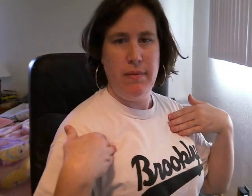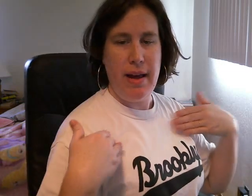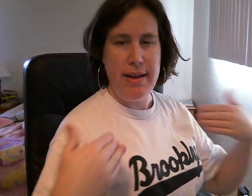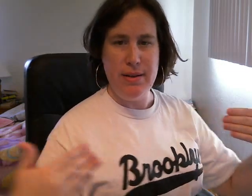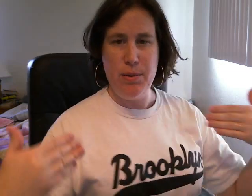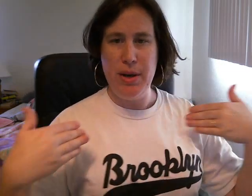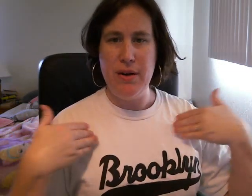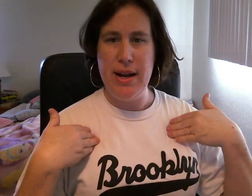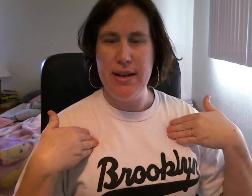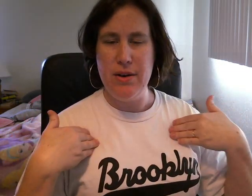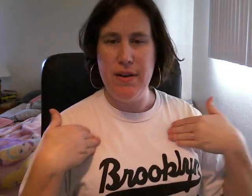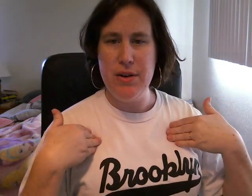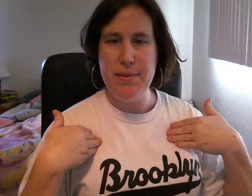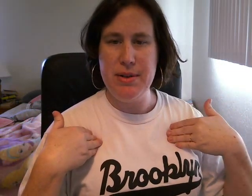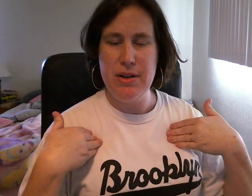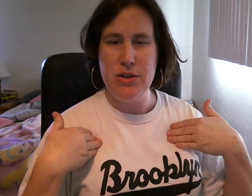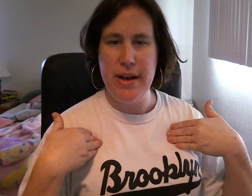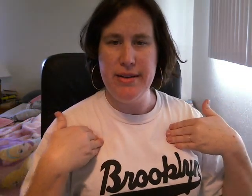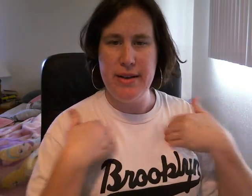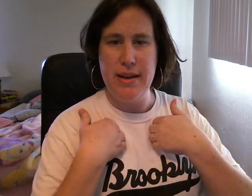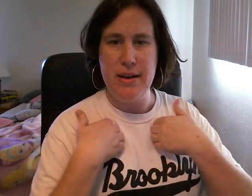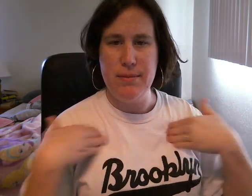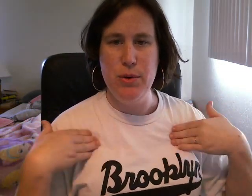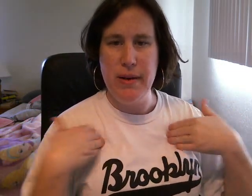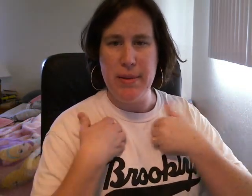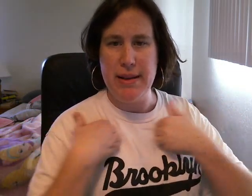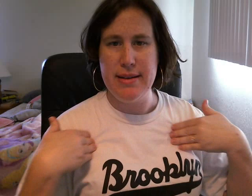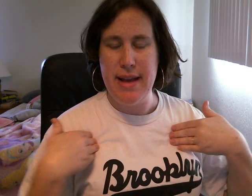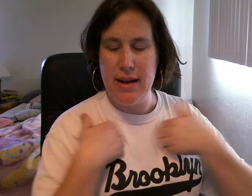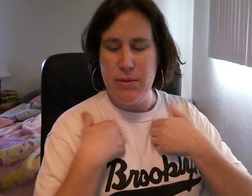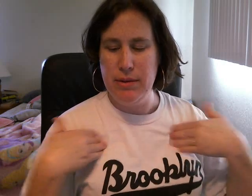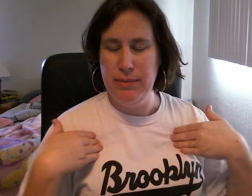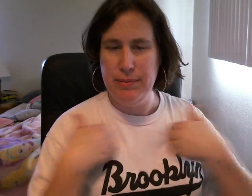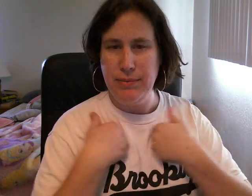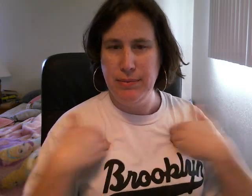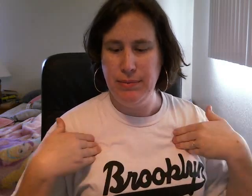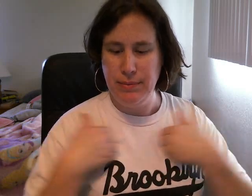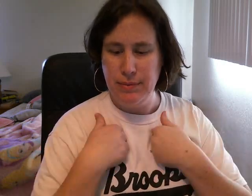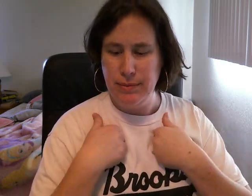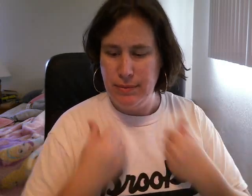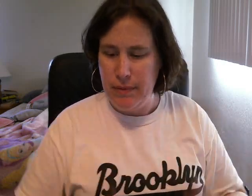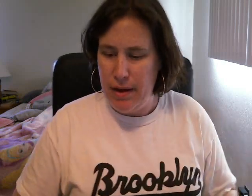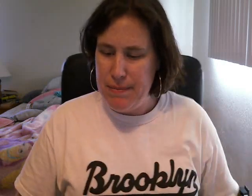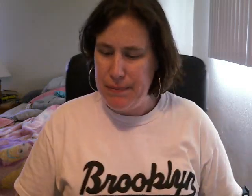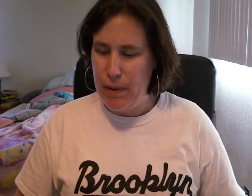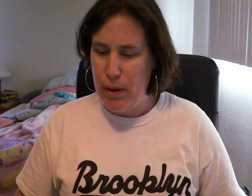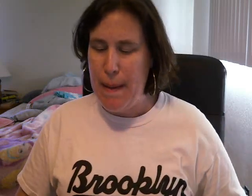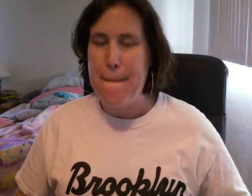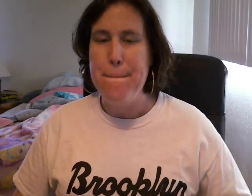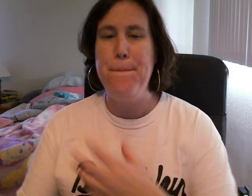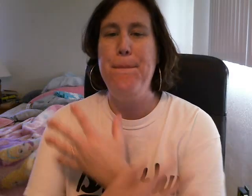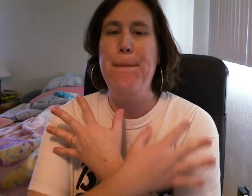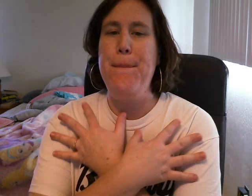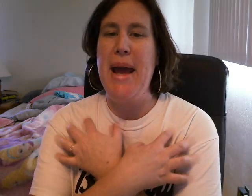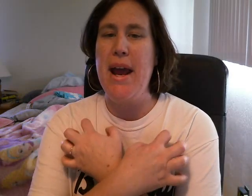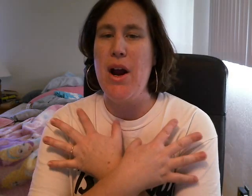Okay? So you're putting your fingertips to your chest and then moving them like this. Animal. Okay. Bear.